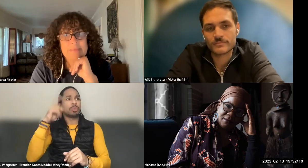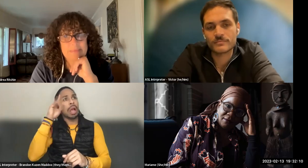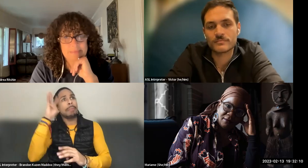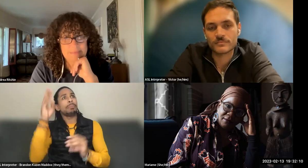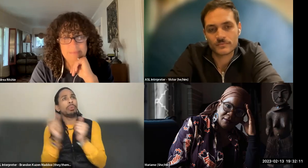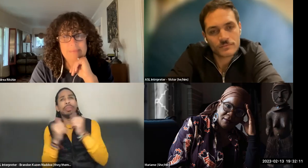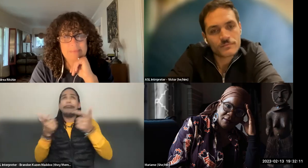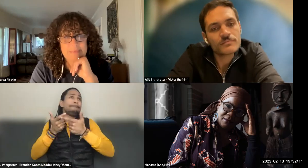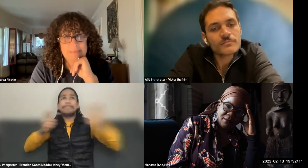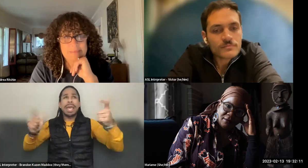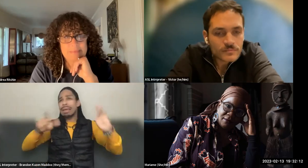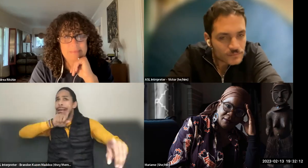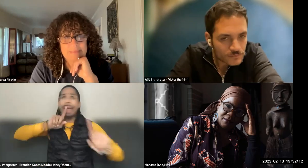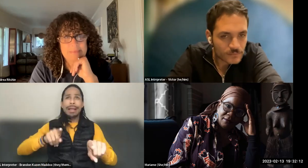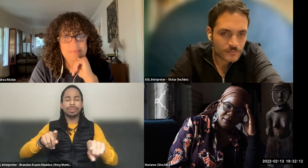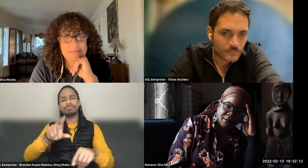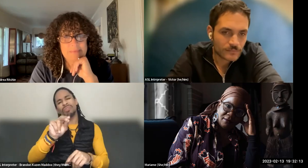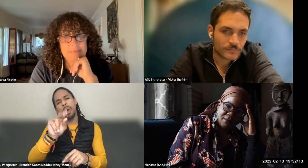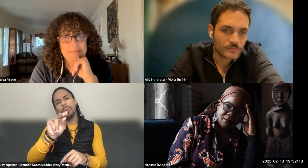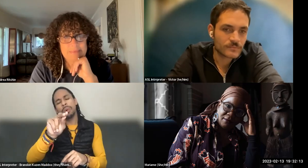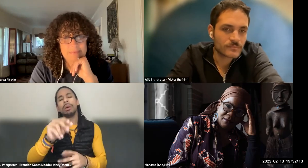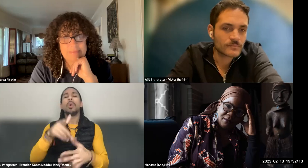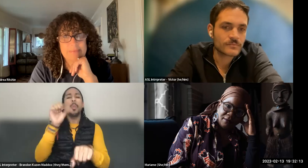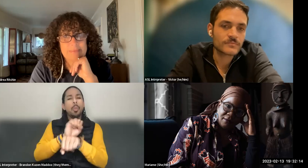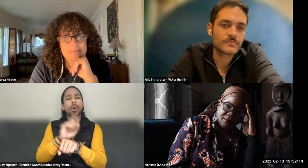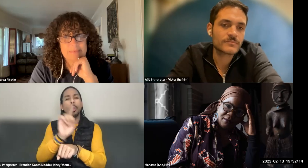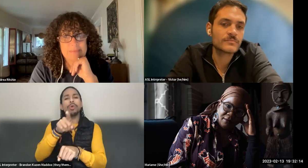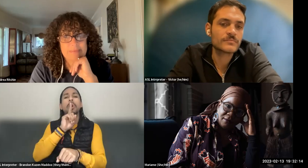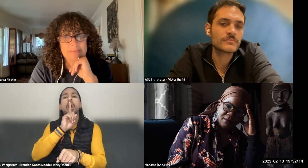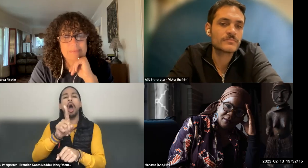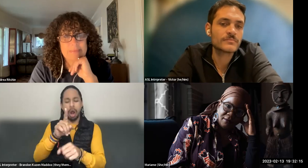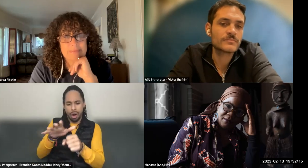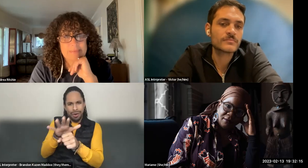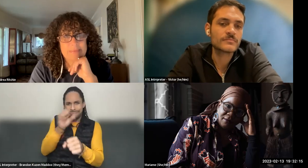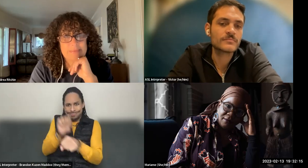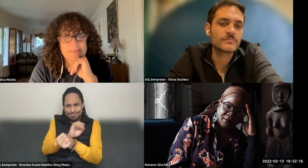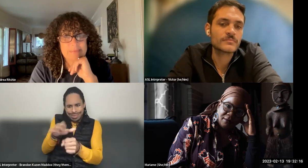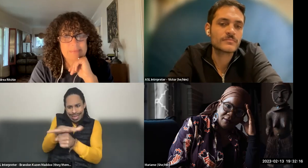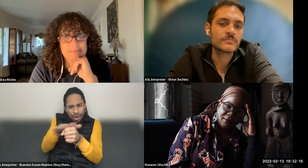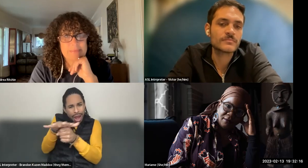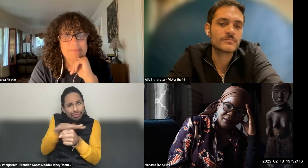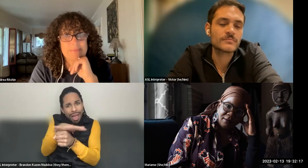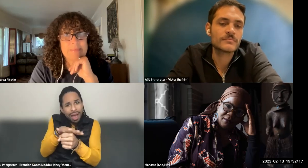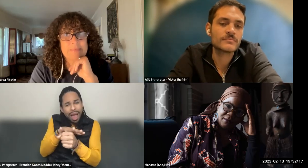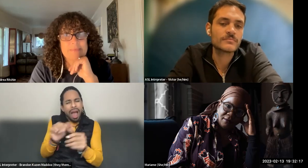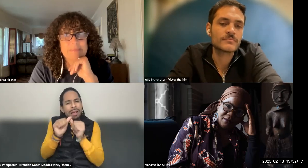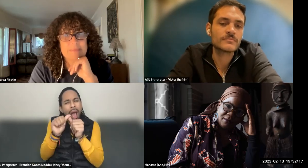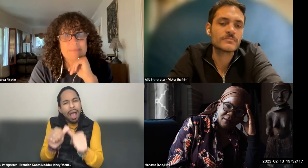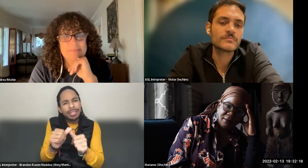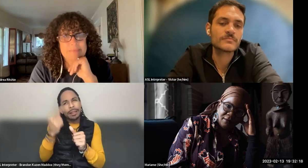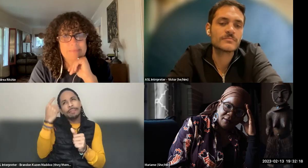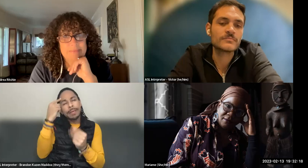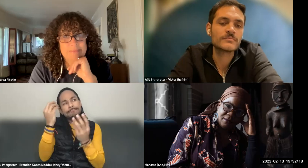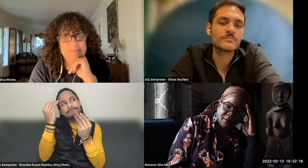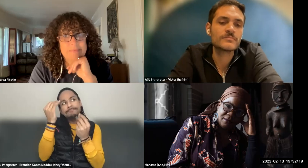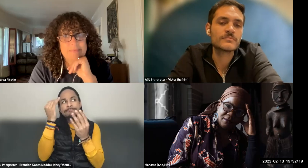time. When what you should be doing is working where you are, constantly, iterating, thinking, being